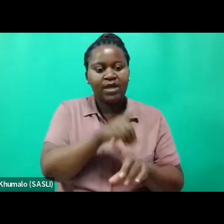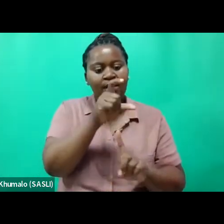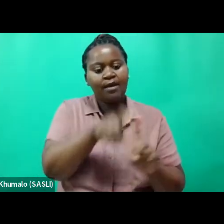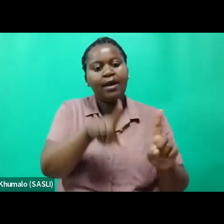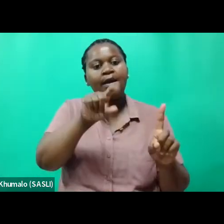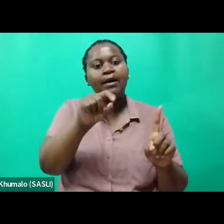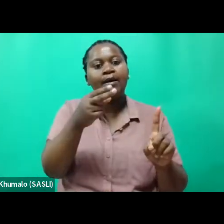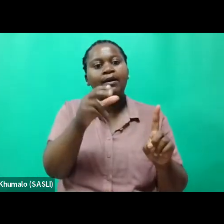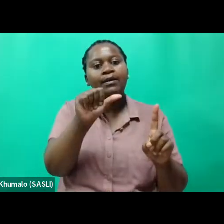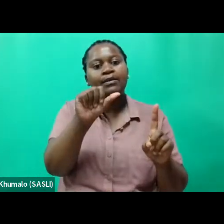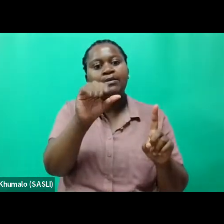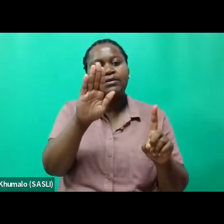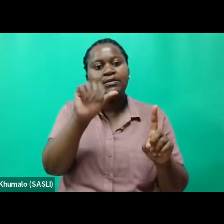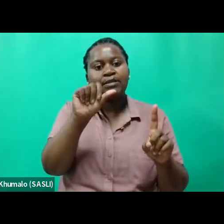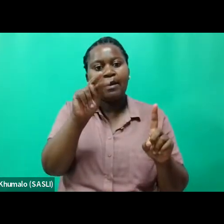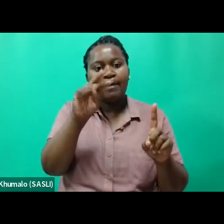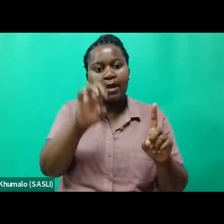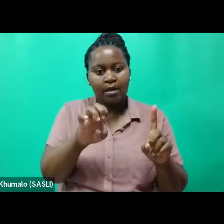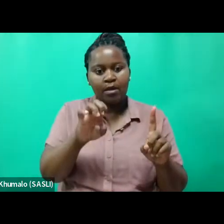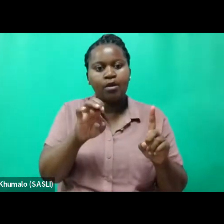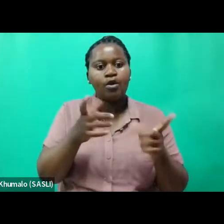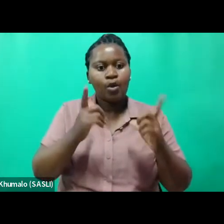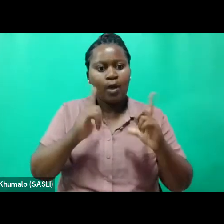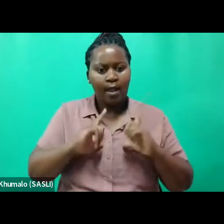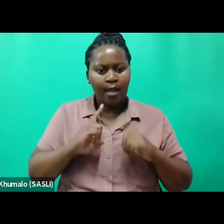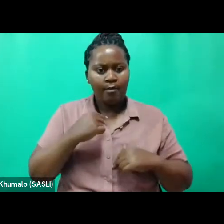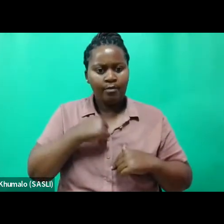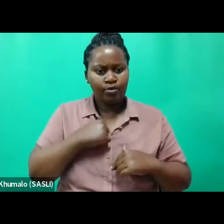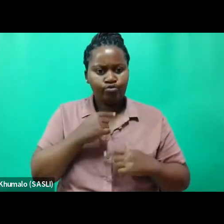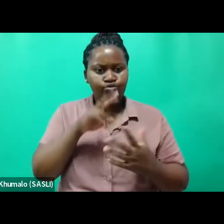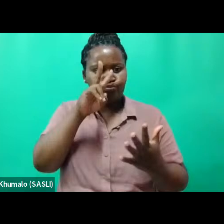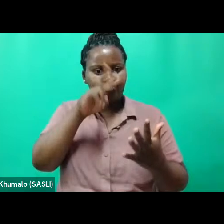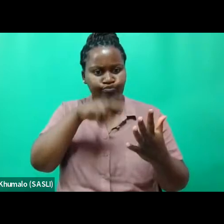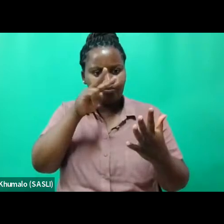go through the recommendations, or you can